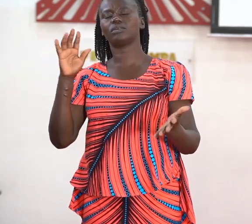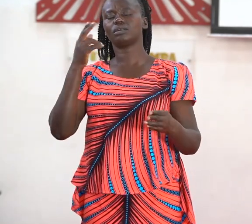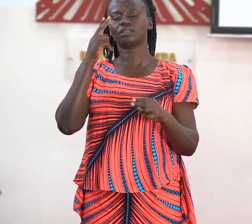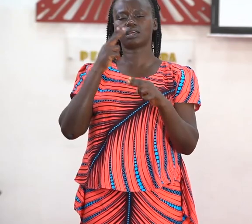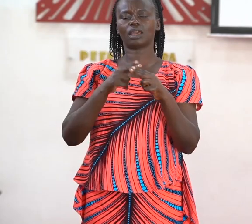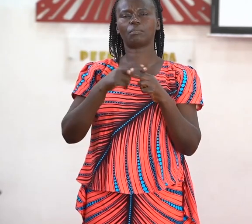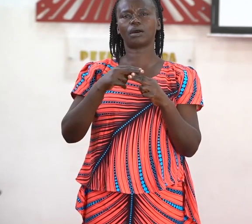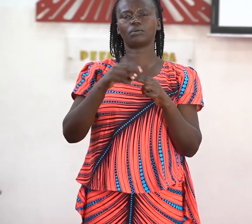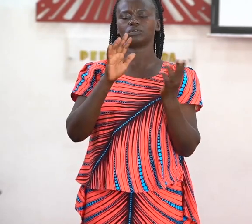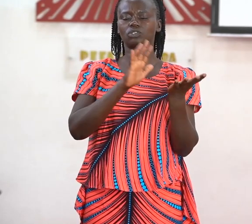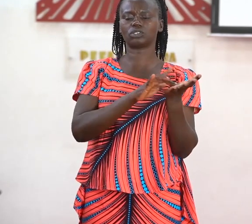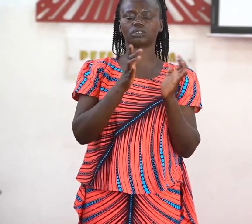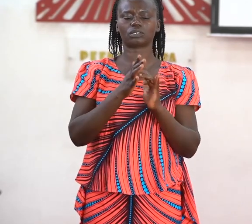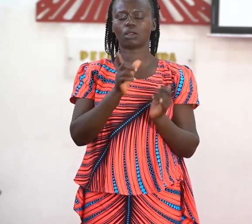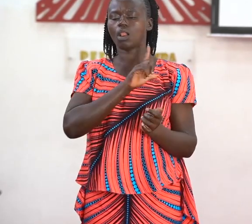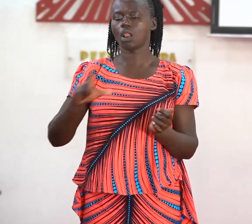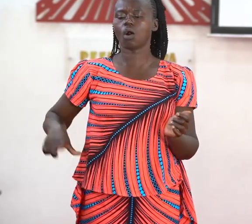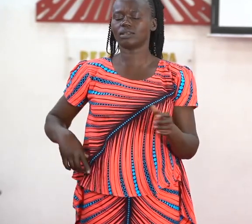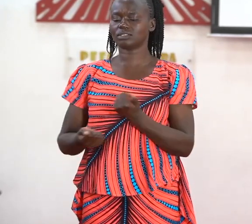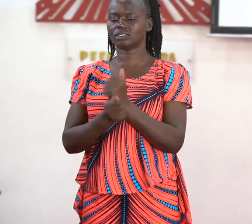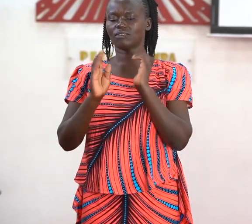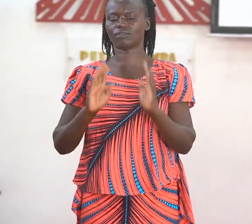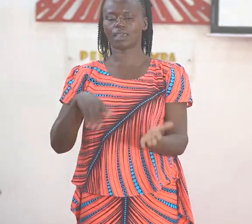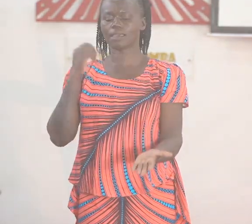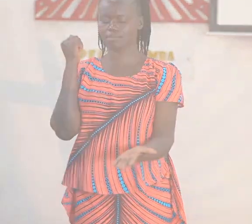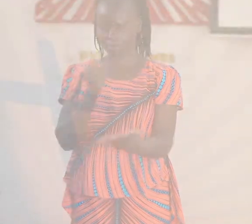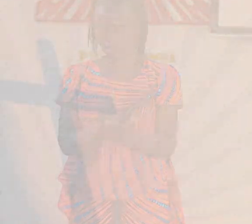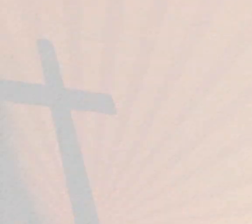the name of Jesus, our Lord and Savior. Amen.